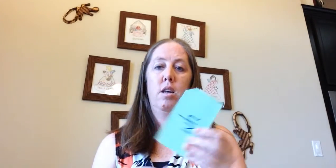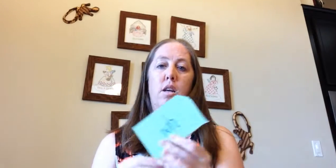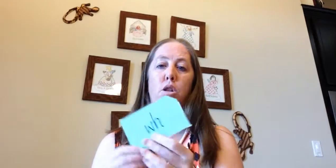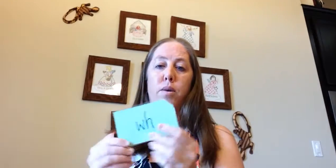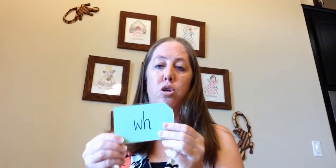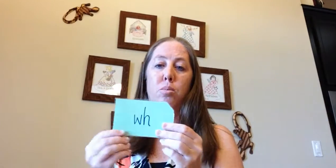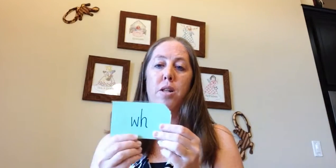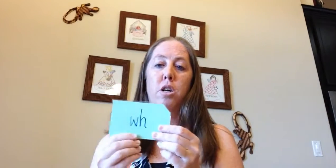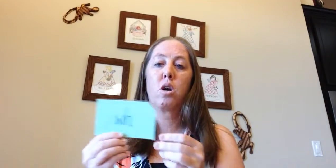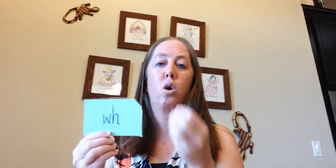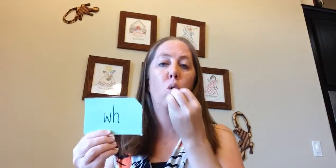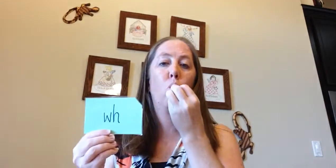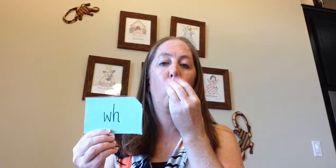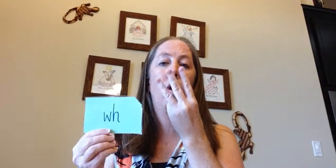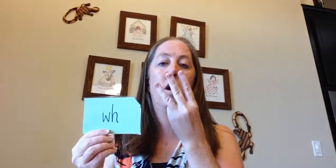The whistle brother.